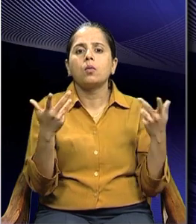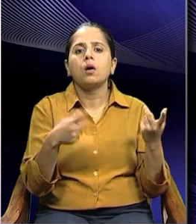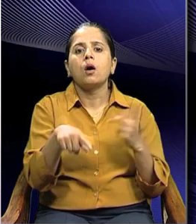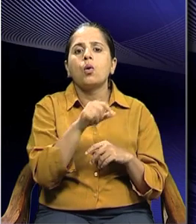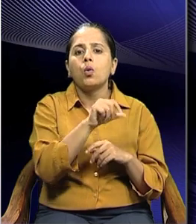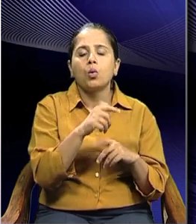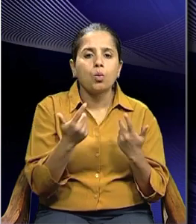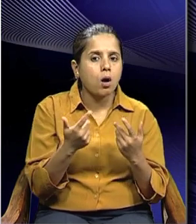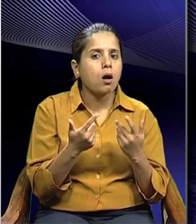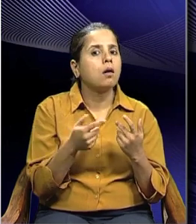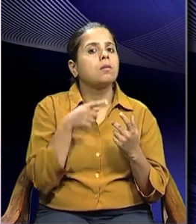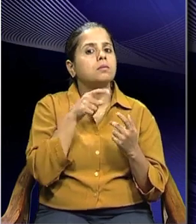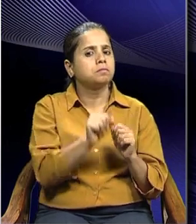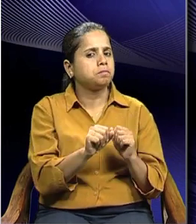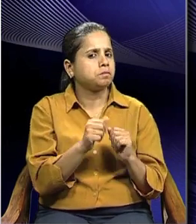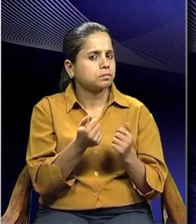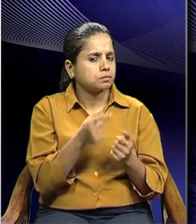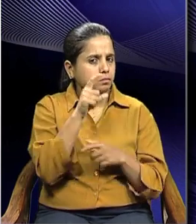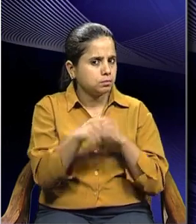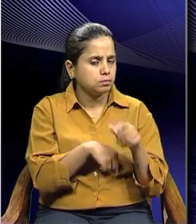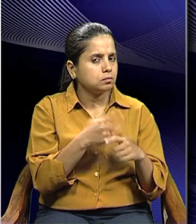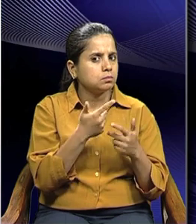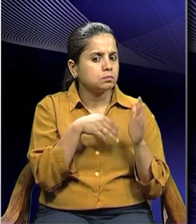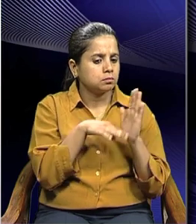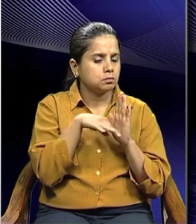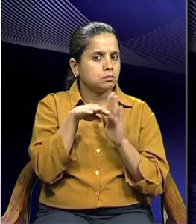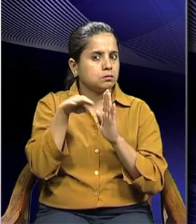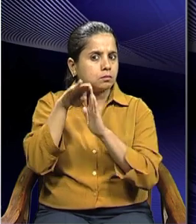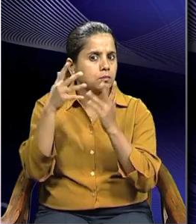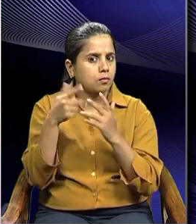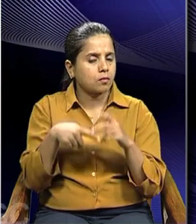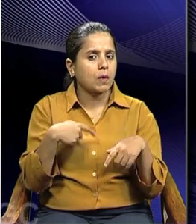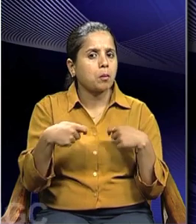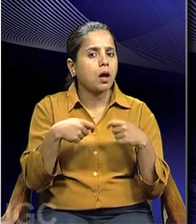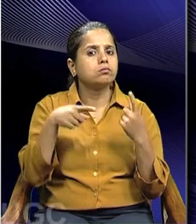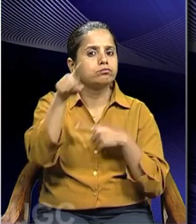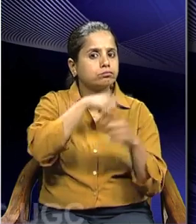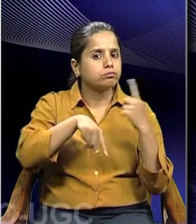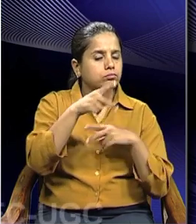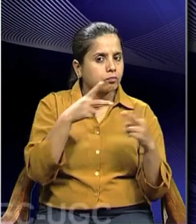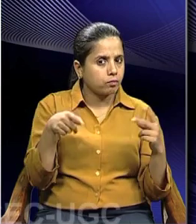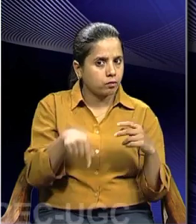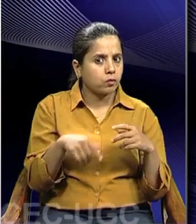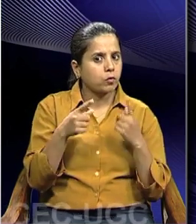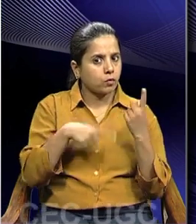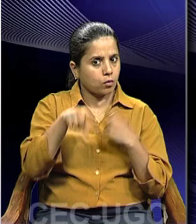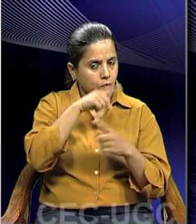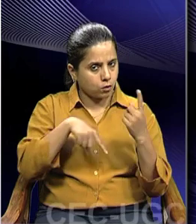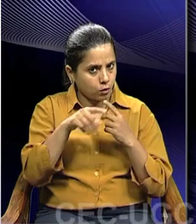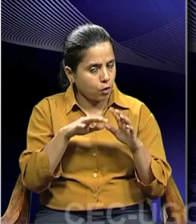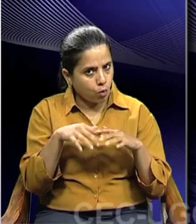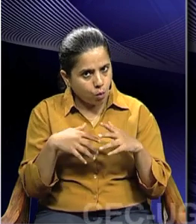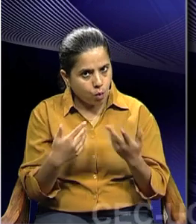cycle? What is the position of your company in terms of trade cycle, whether it is cyclical or there